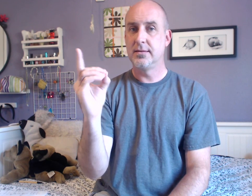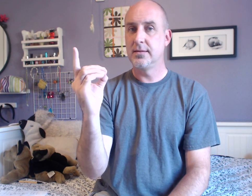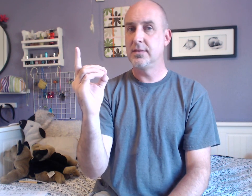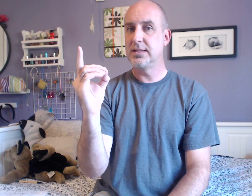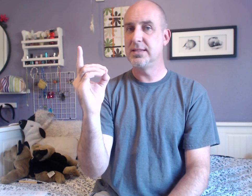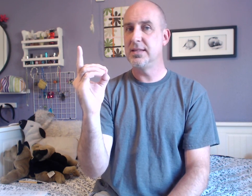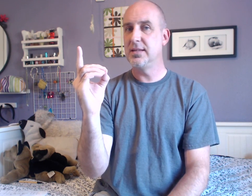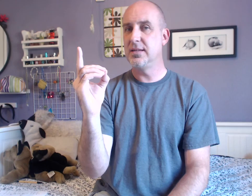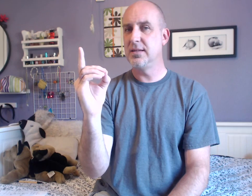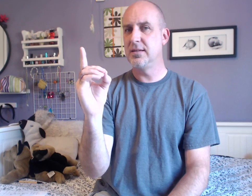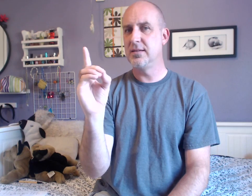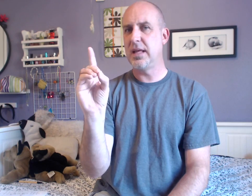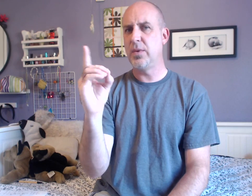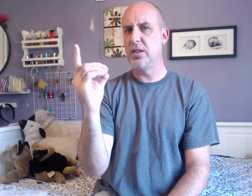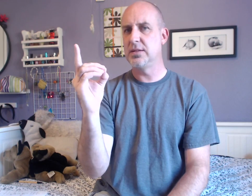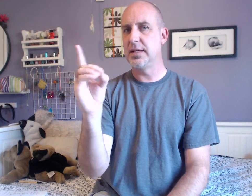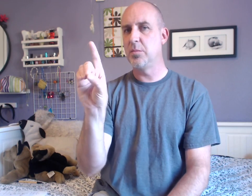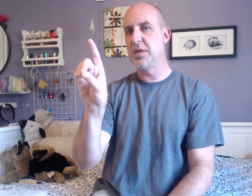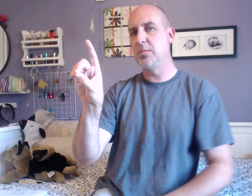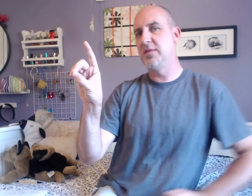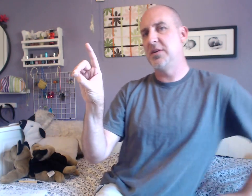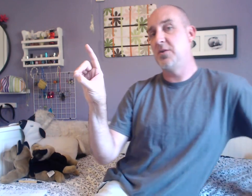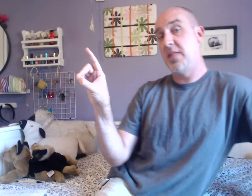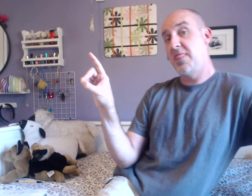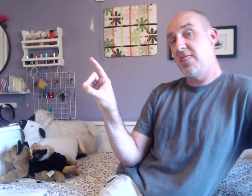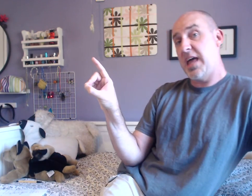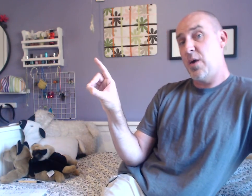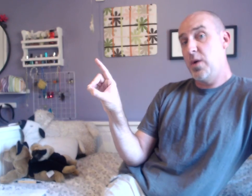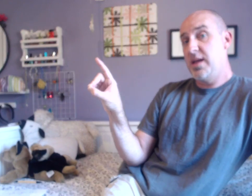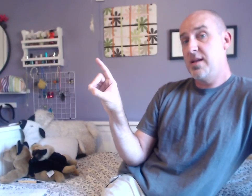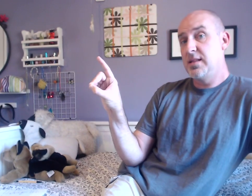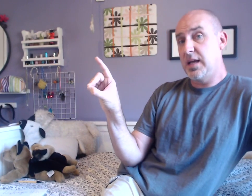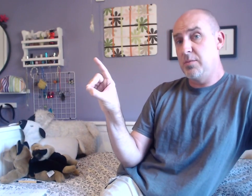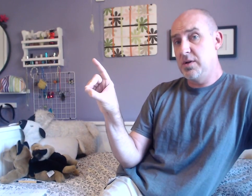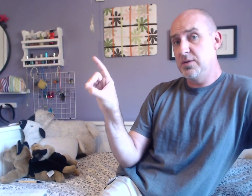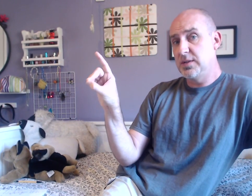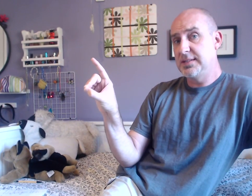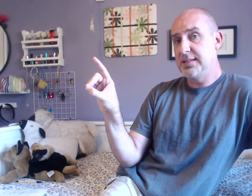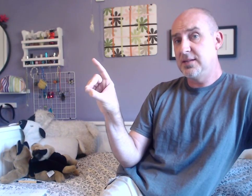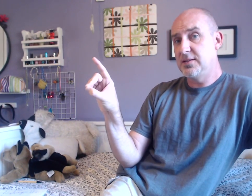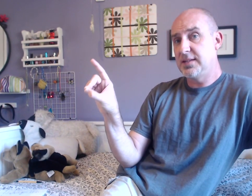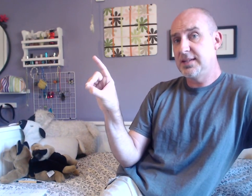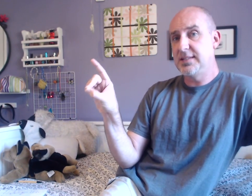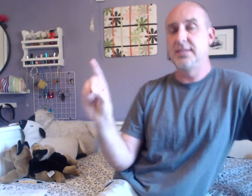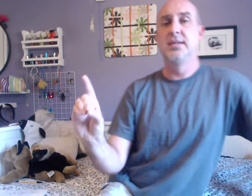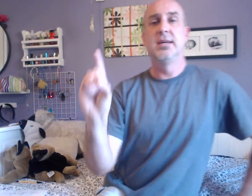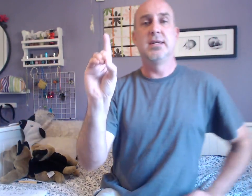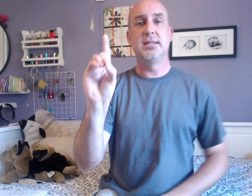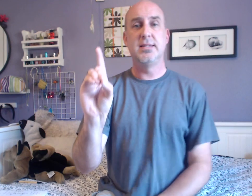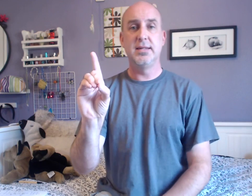You can see that way it looks like a B, but if I turn it that way in the camera, you can see it looks like a D. D.